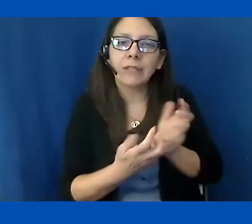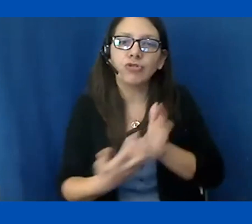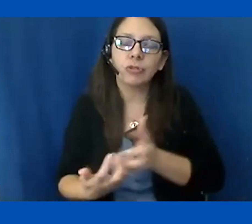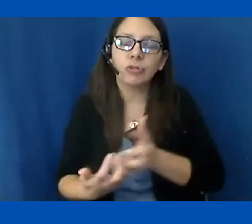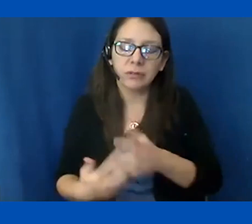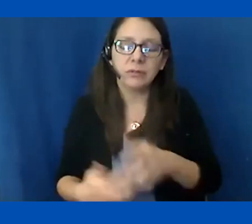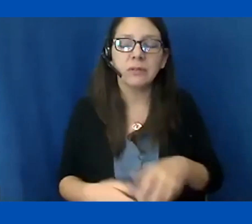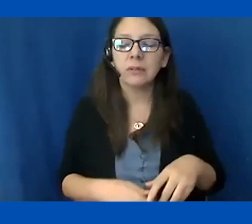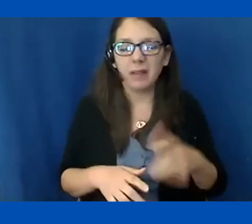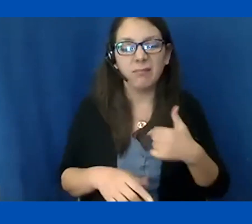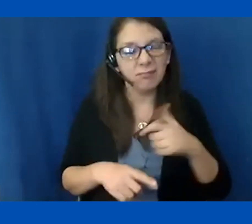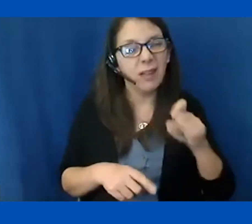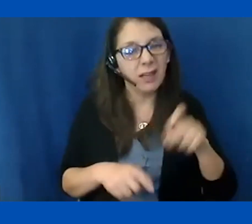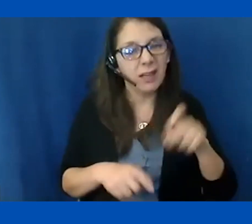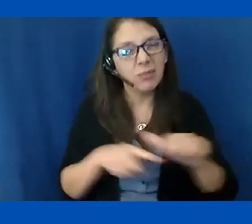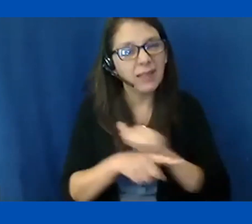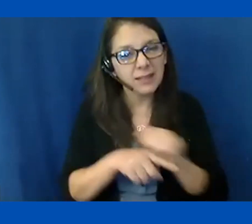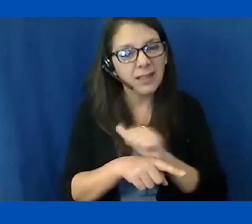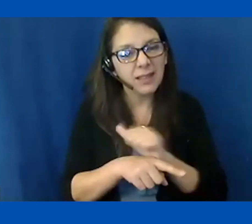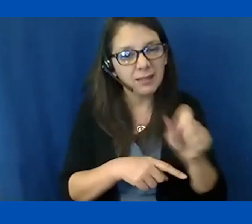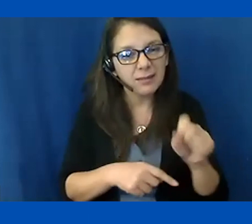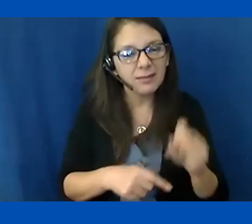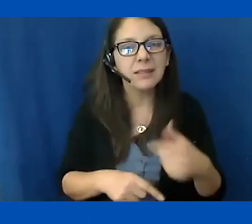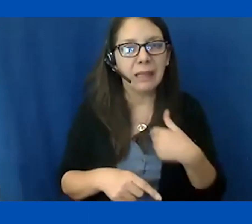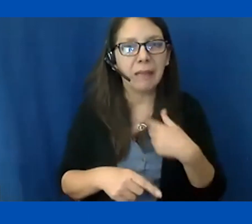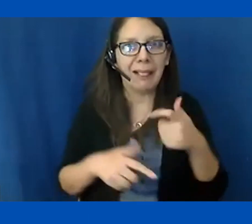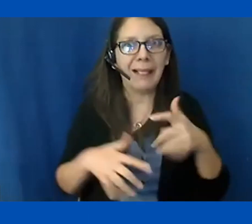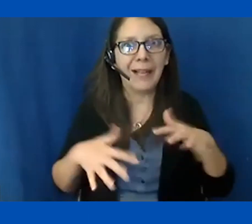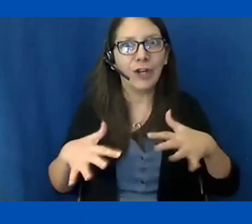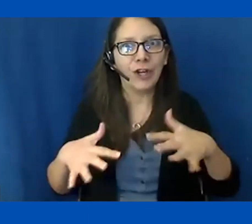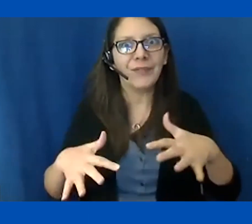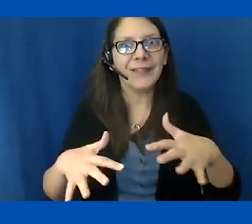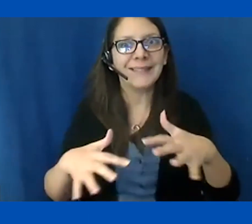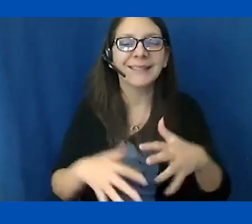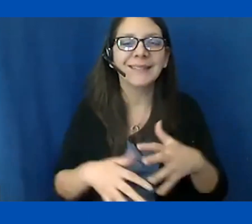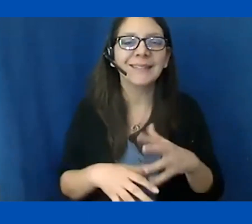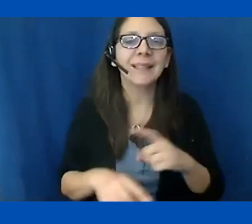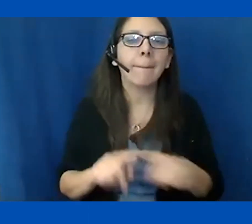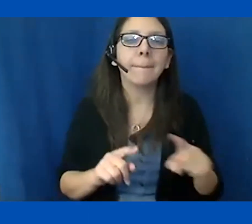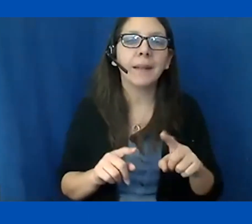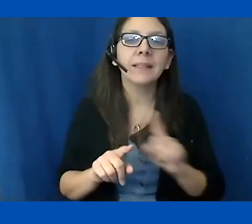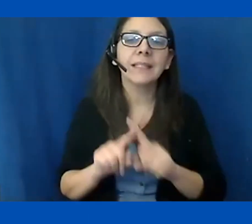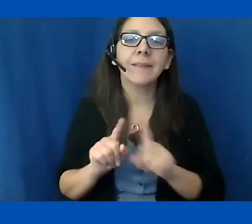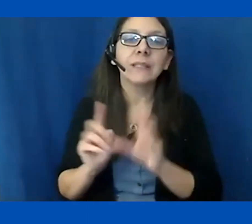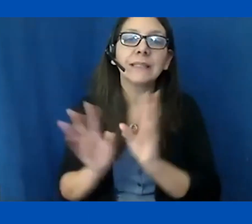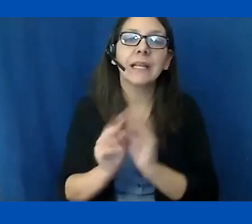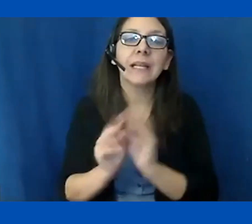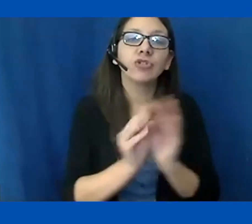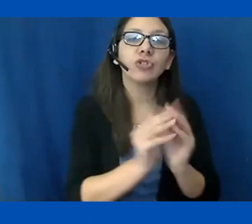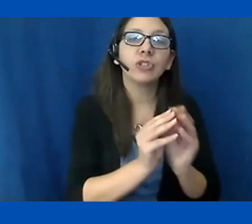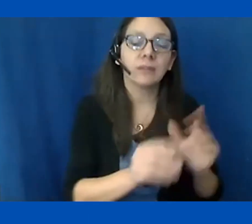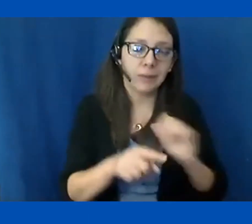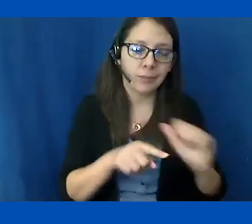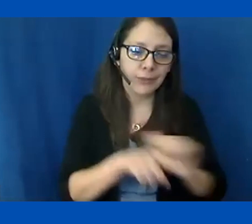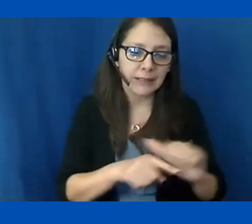the charm, and I probably stuttered quite a bit because I was quite nervous. But then through different sessions like this, got to practice my skills with